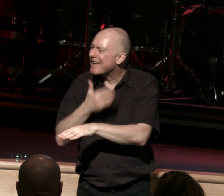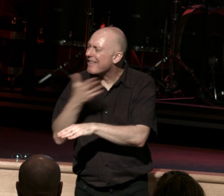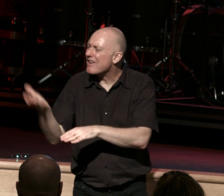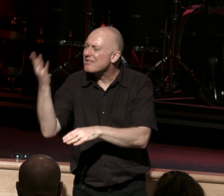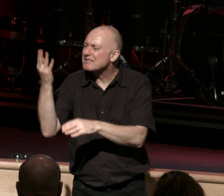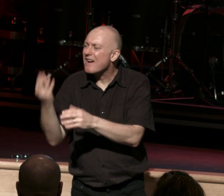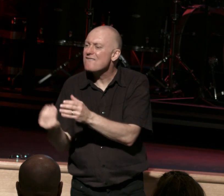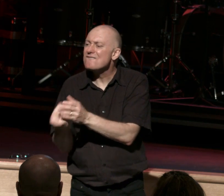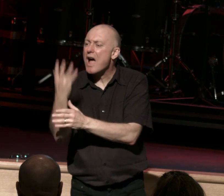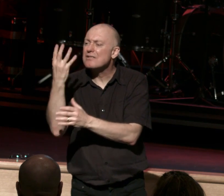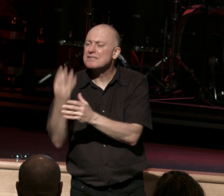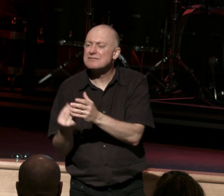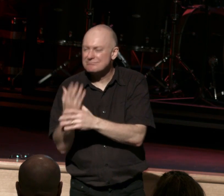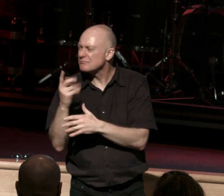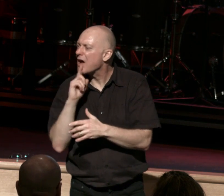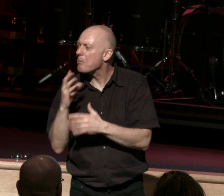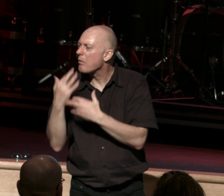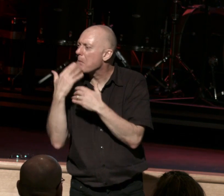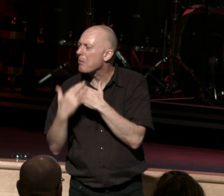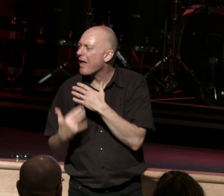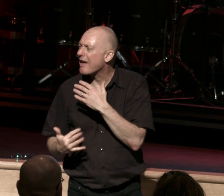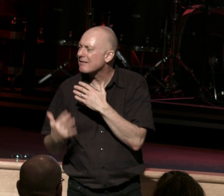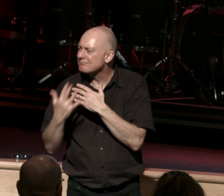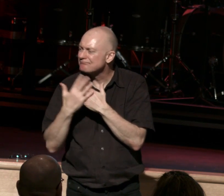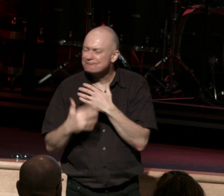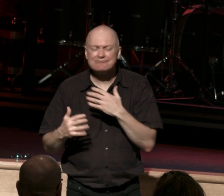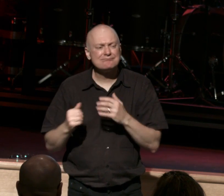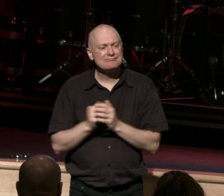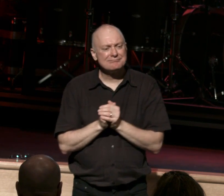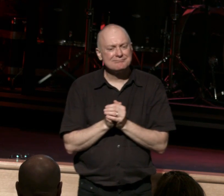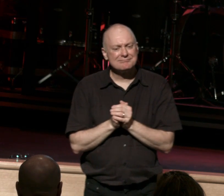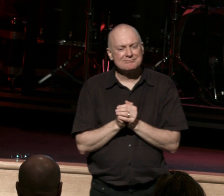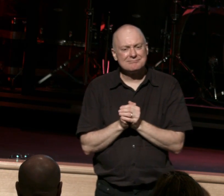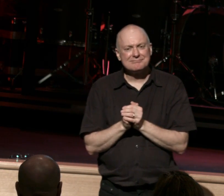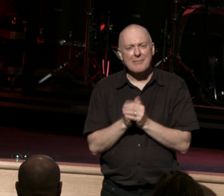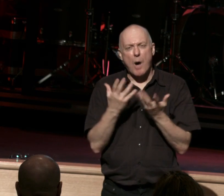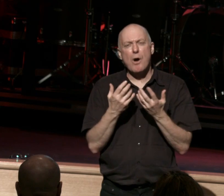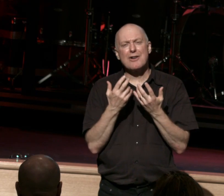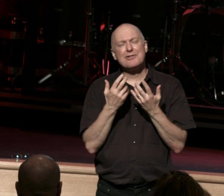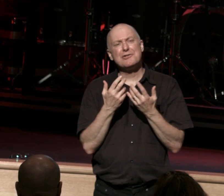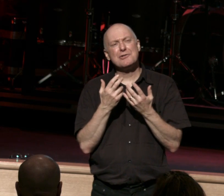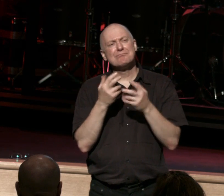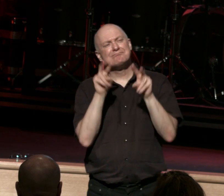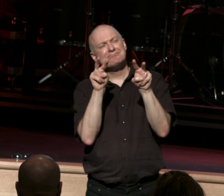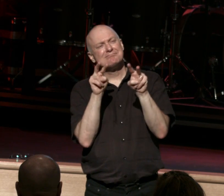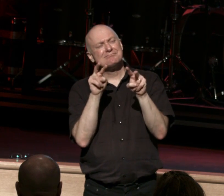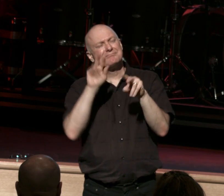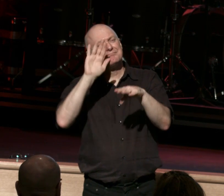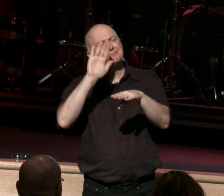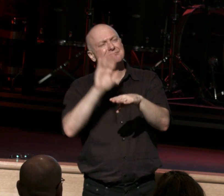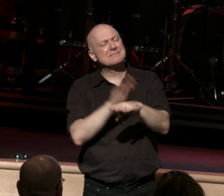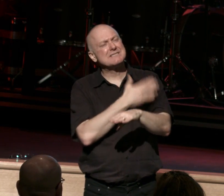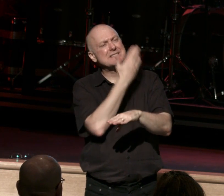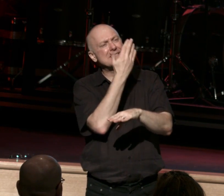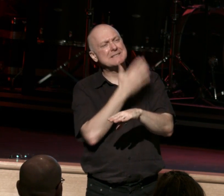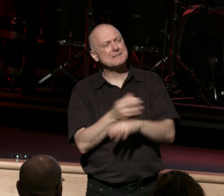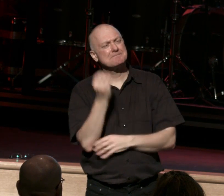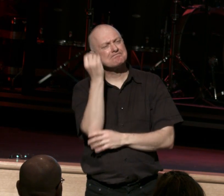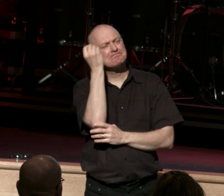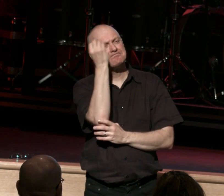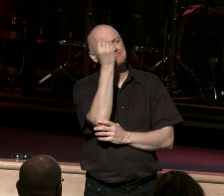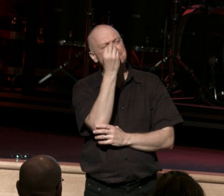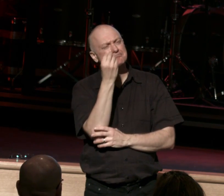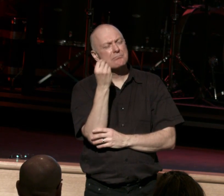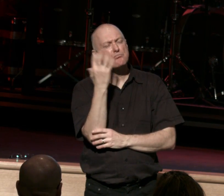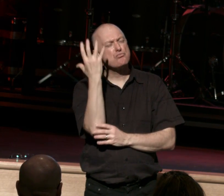that song, There is a Fountain. And we're going to sing it again. And I want you to look now with new eyes and with hearts full